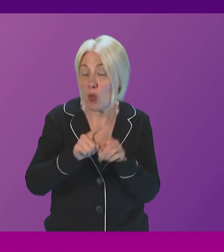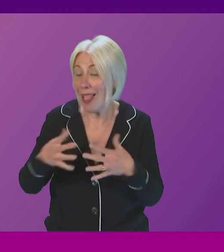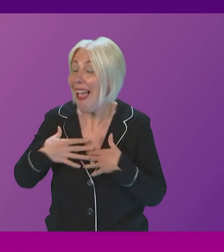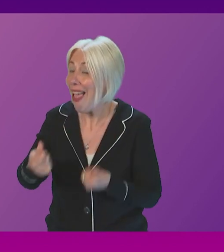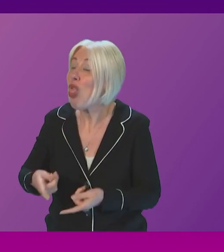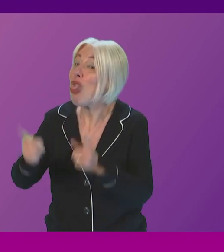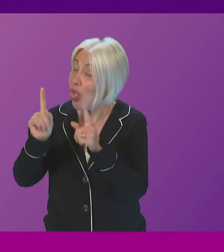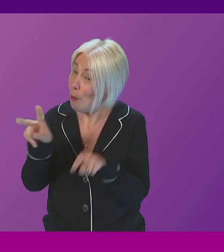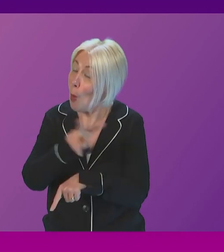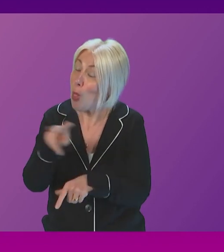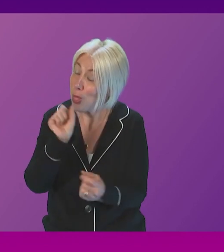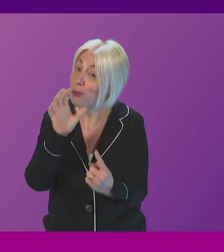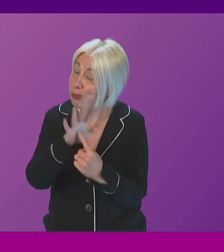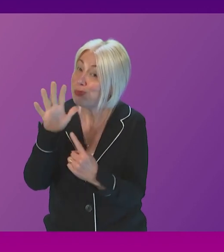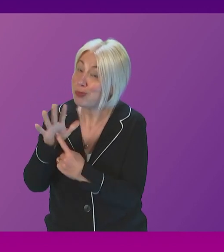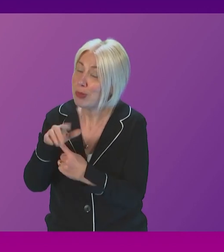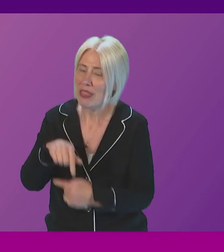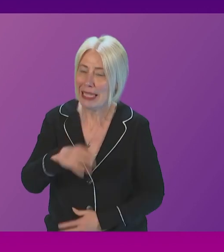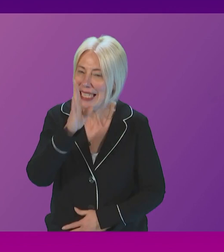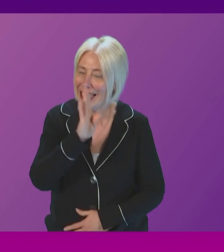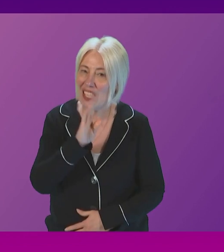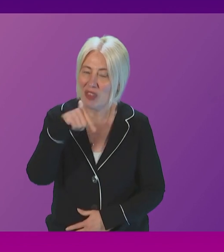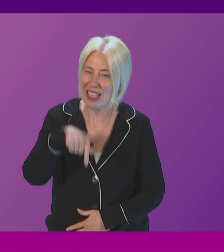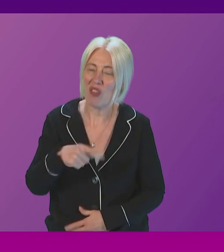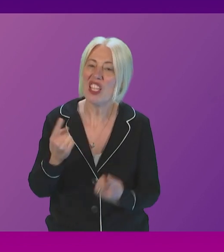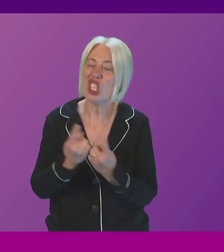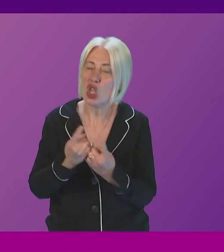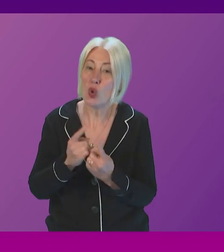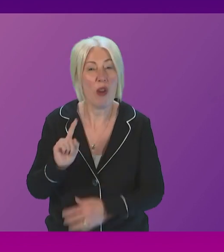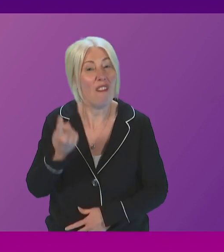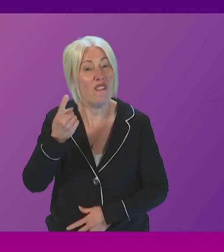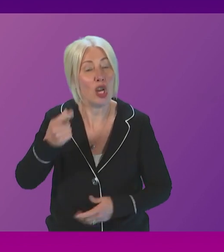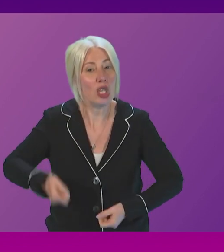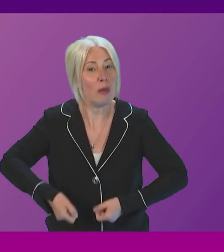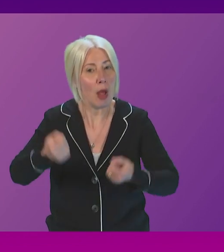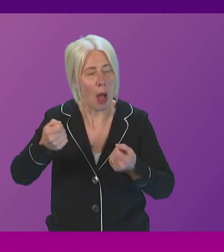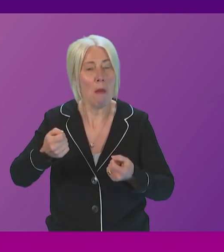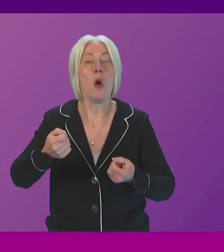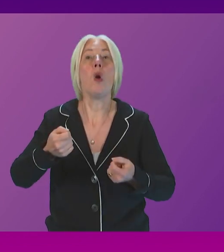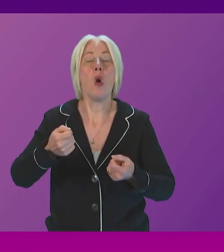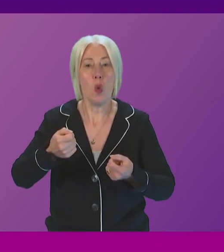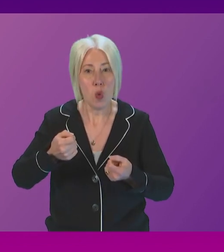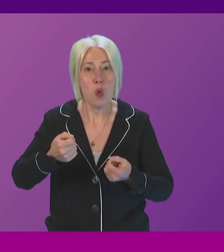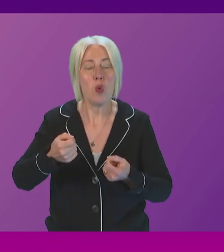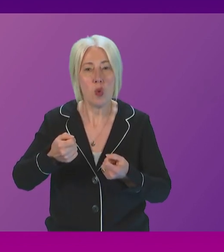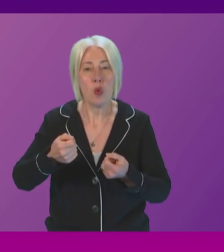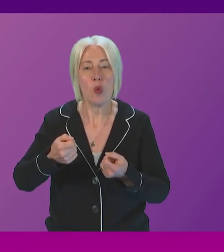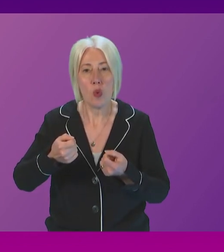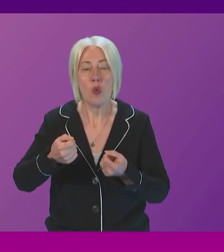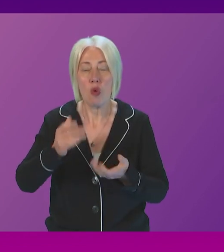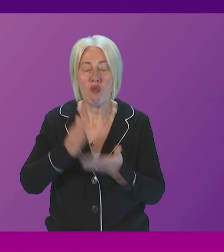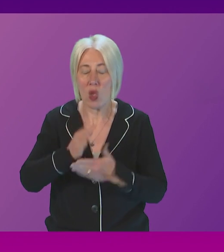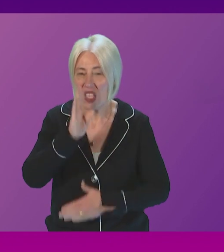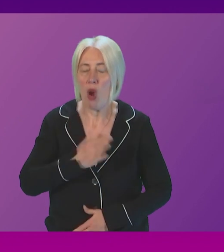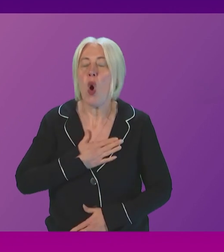authorities. I think the seriousness of this issue when it first arose was taken very, very